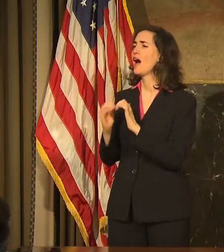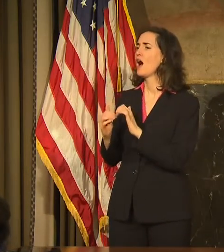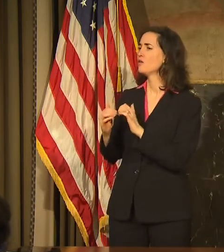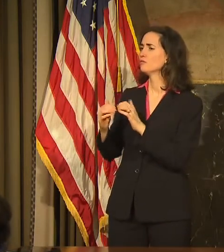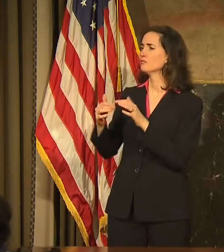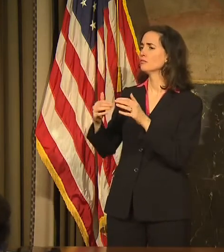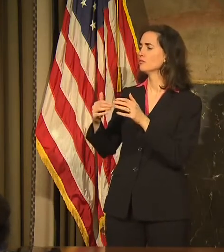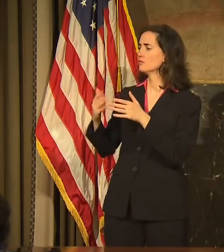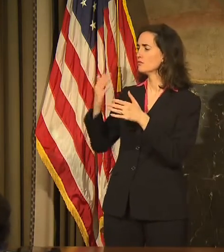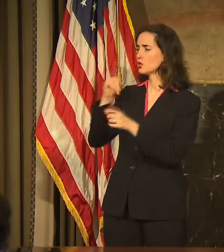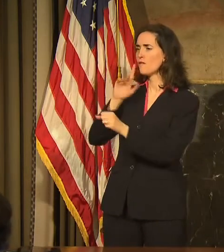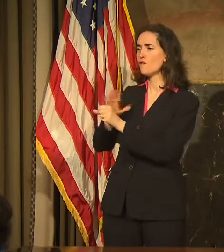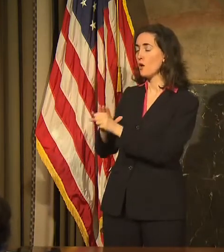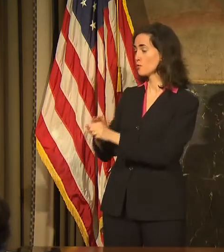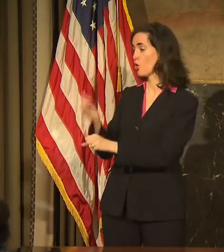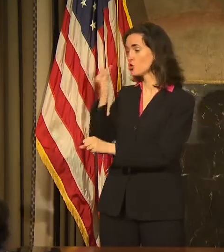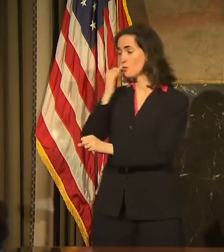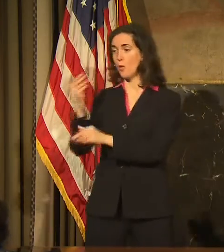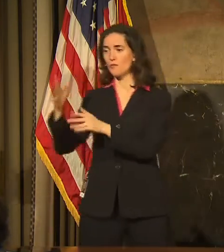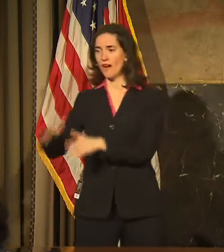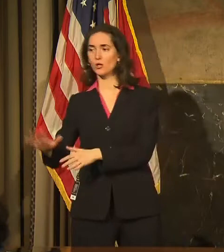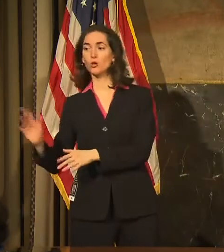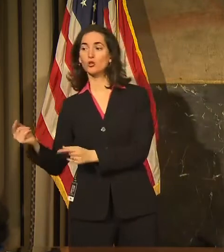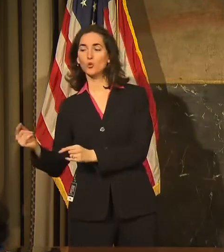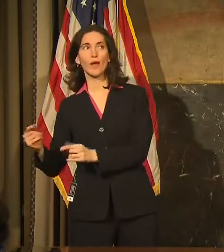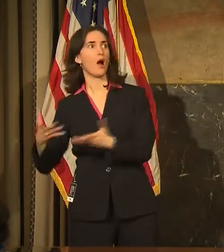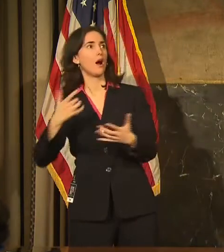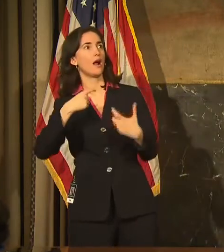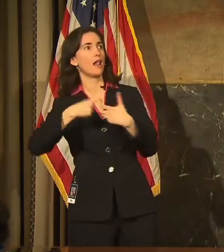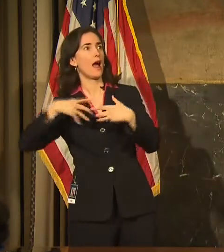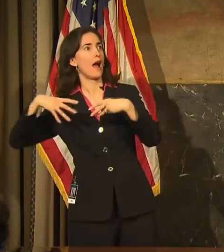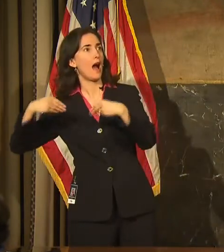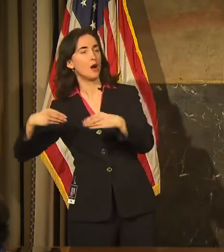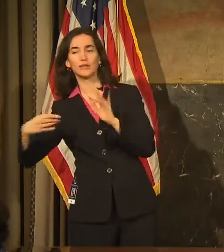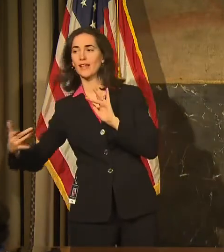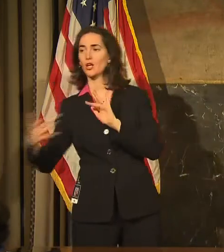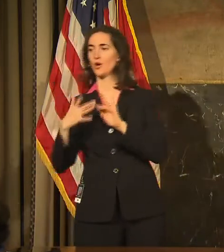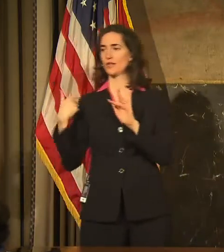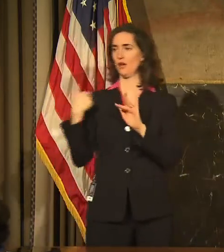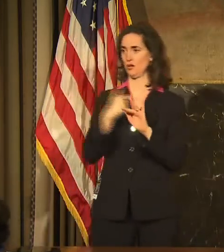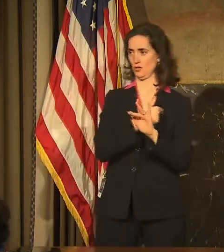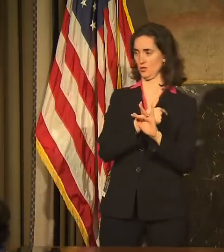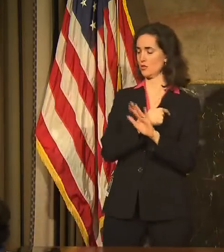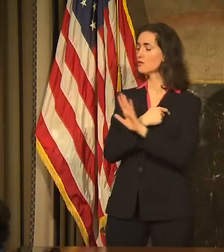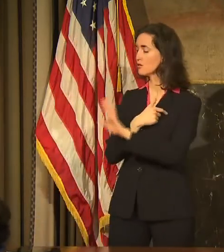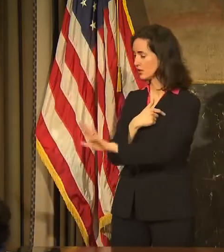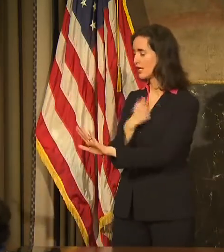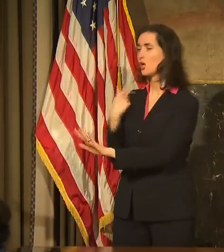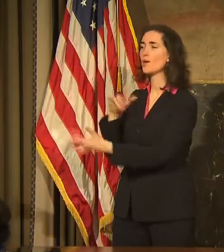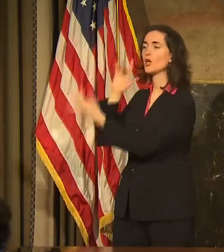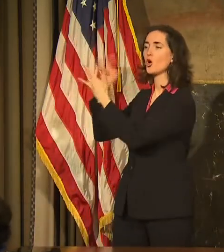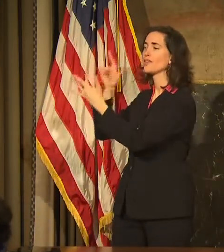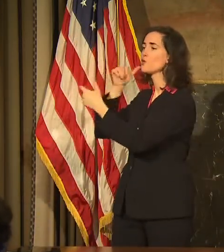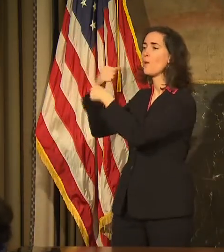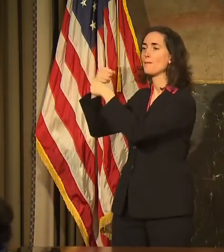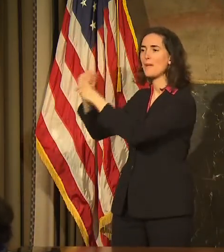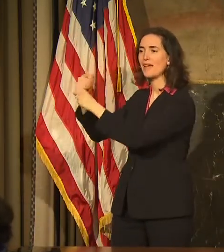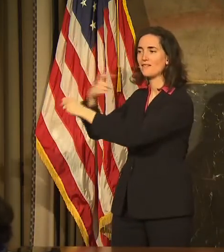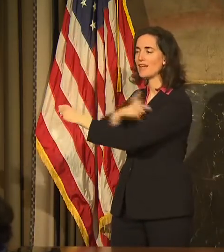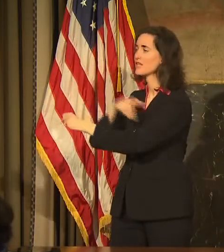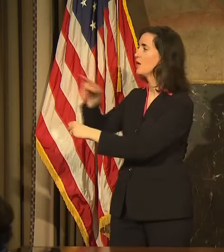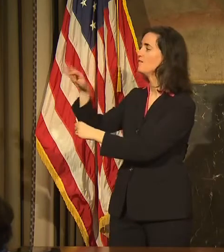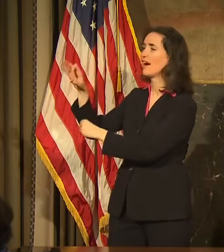reaches out to us with concerns that they lost power or something like that is we communicate with the vaccine manufacturer, Pfizer or